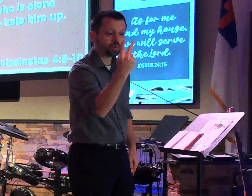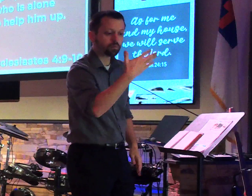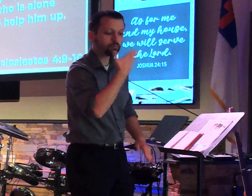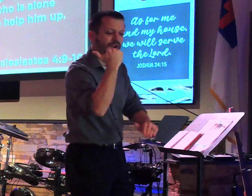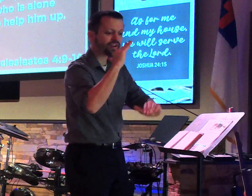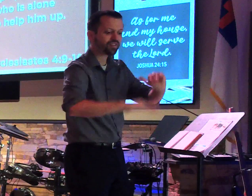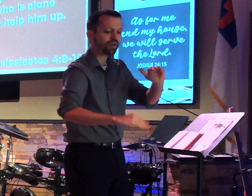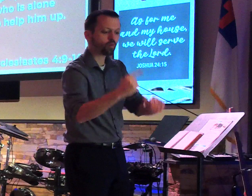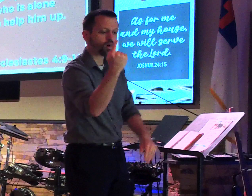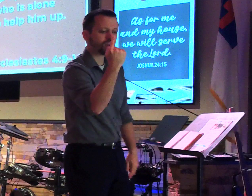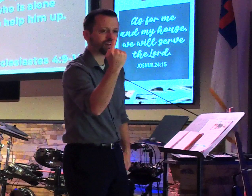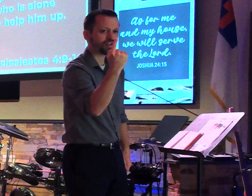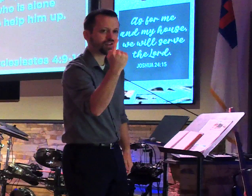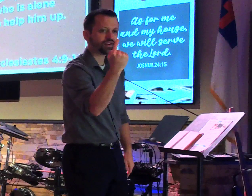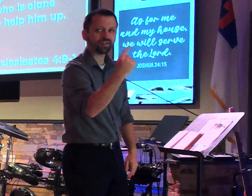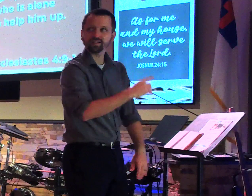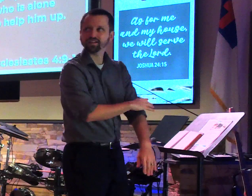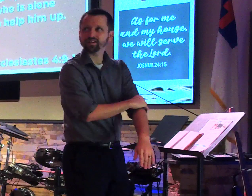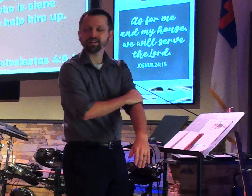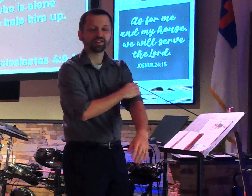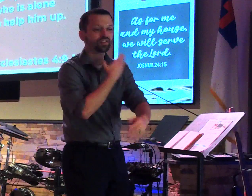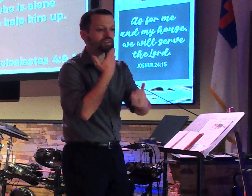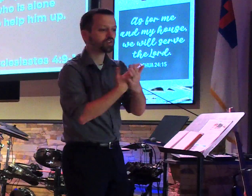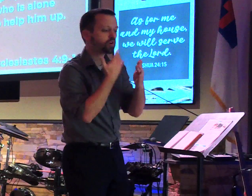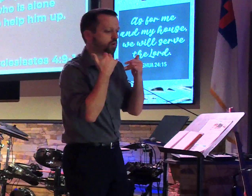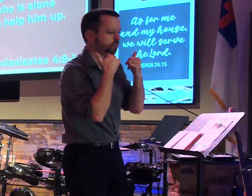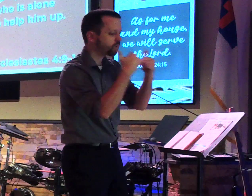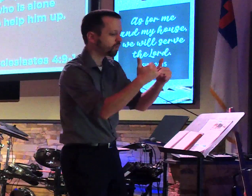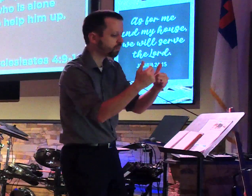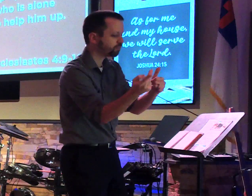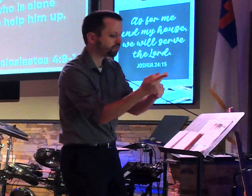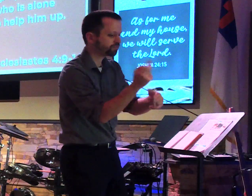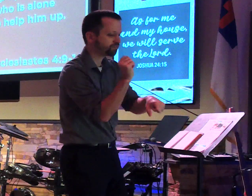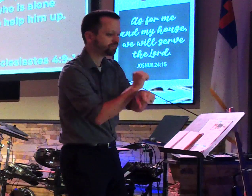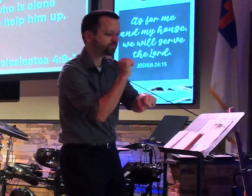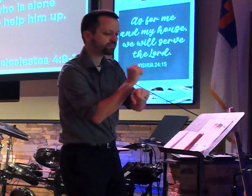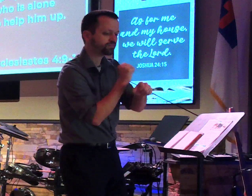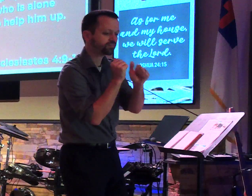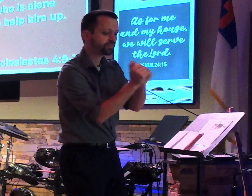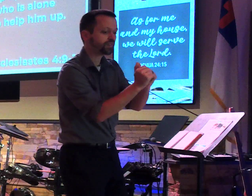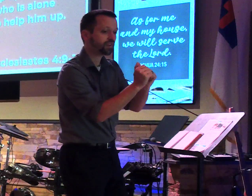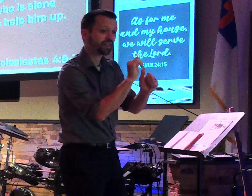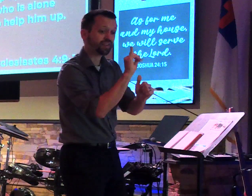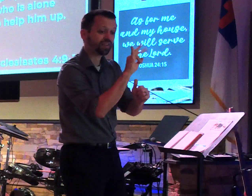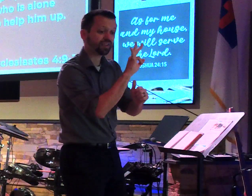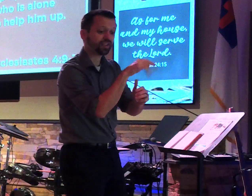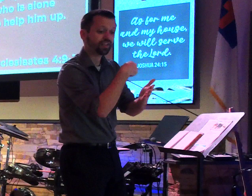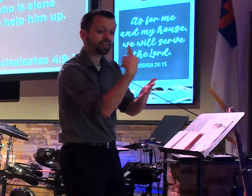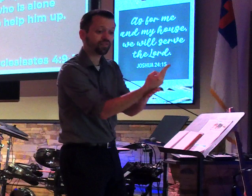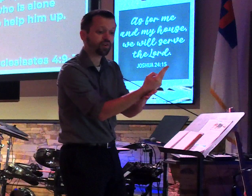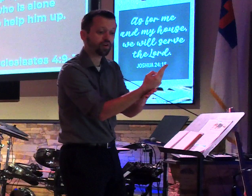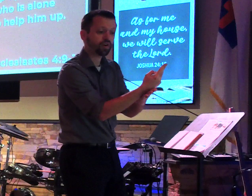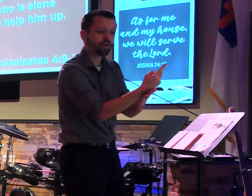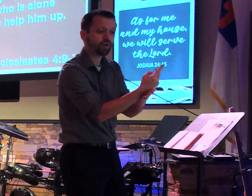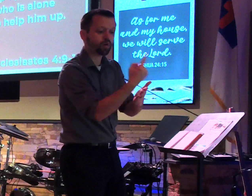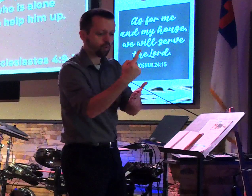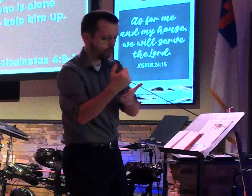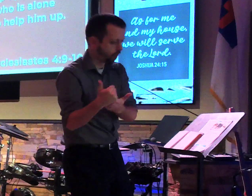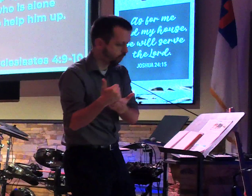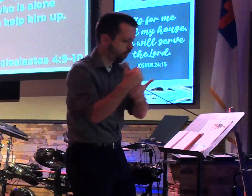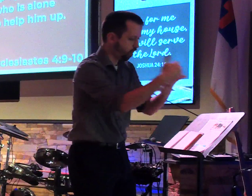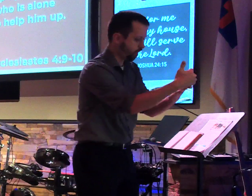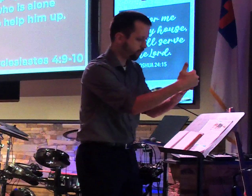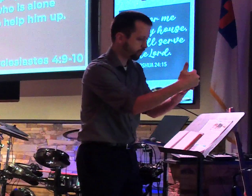one, because there's a good reward for their labor together. For if they fall, the one will lift up his